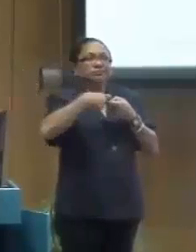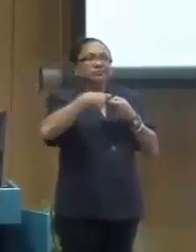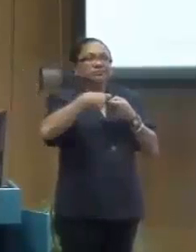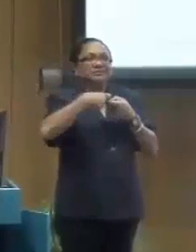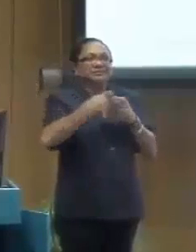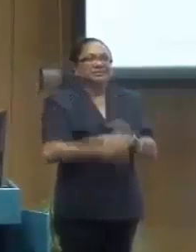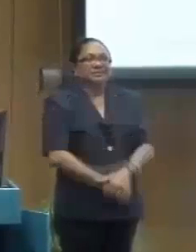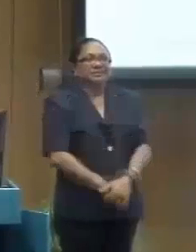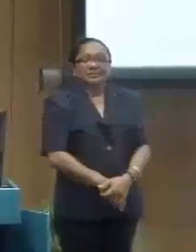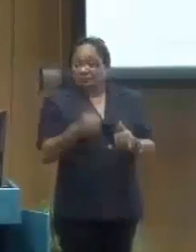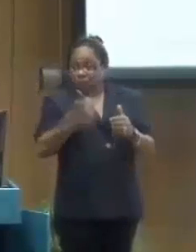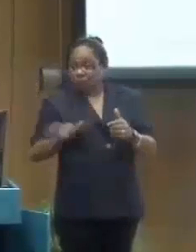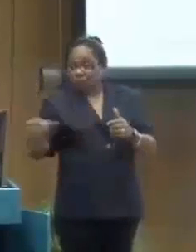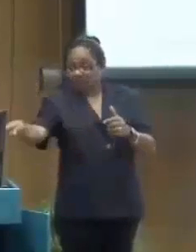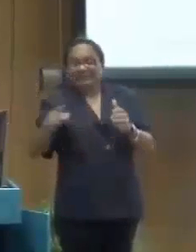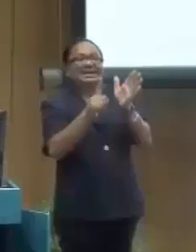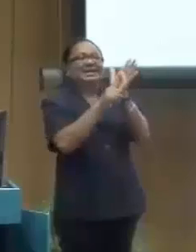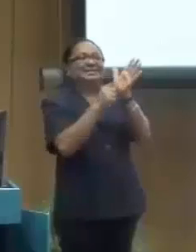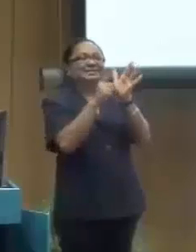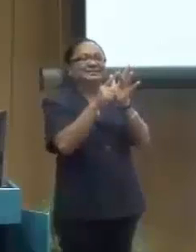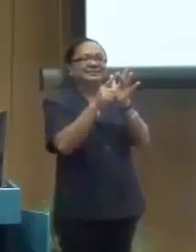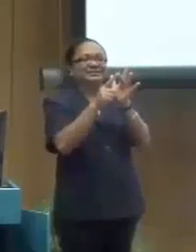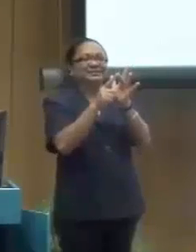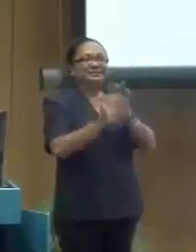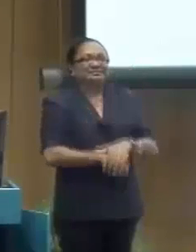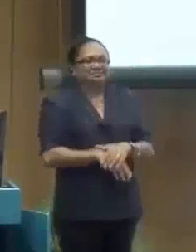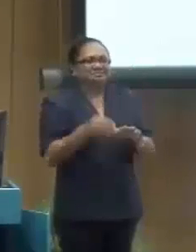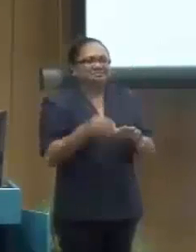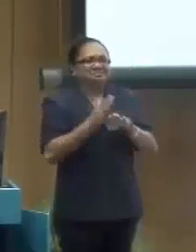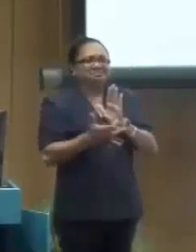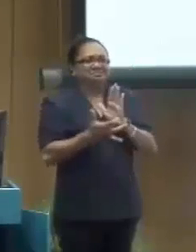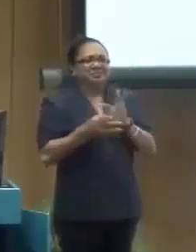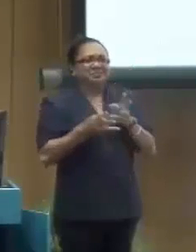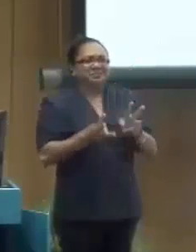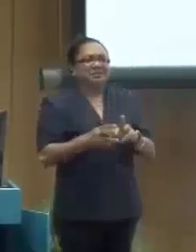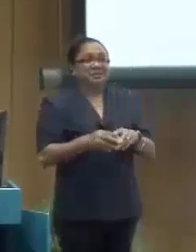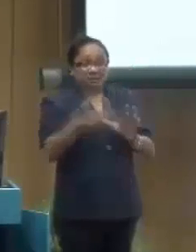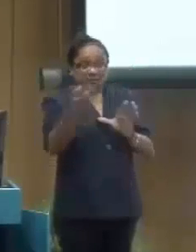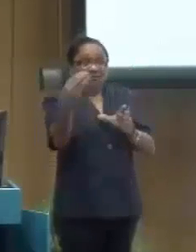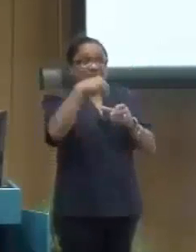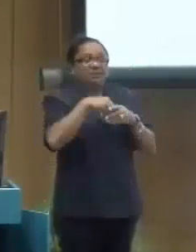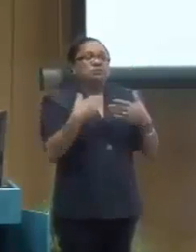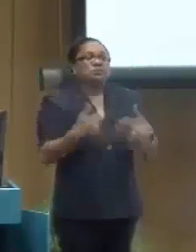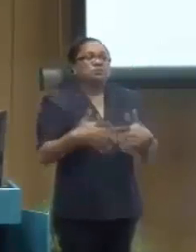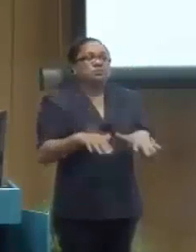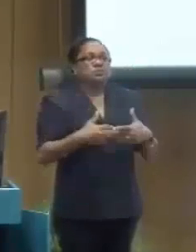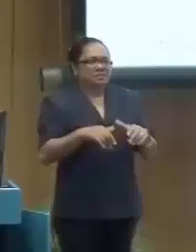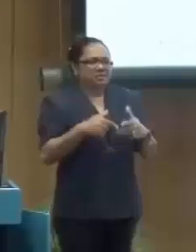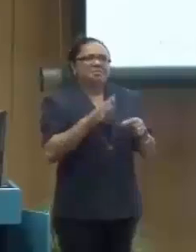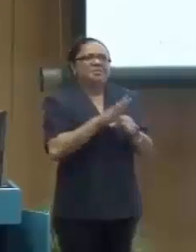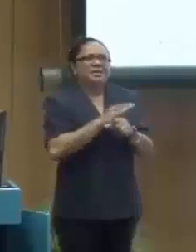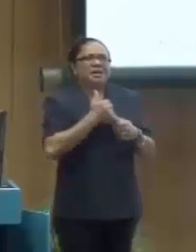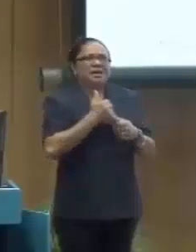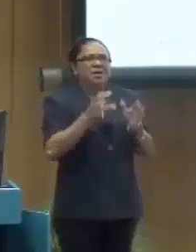environment using a thing called LTI, Learning Technology Interoperability. It opens up a whole world of opportunities for us to be real-worlding